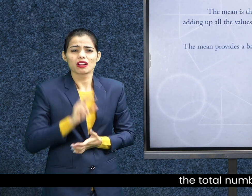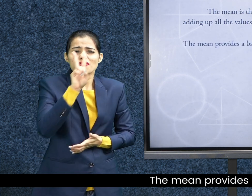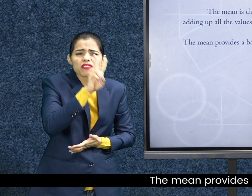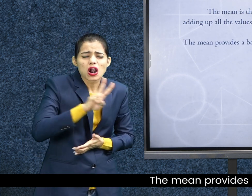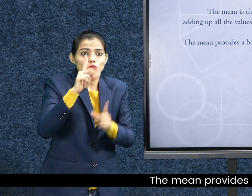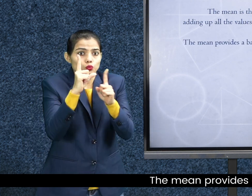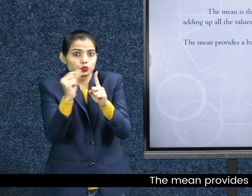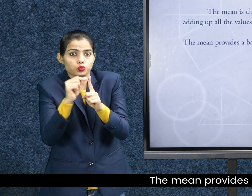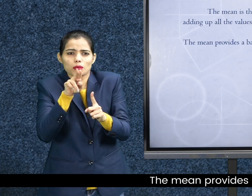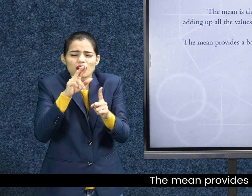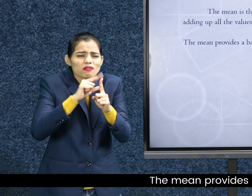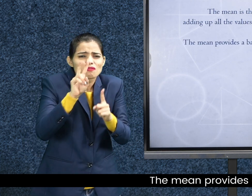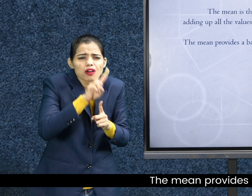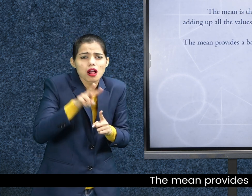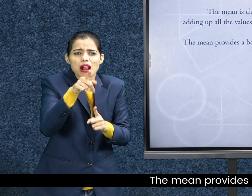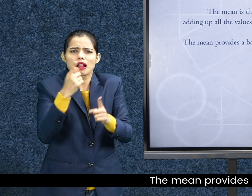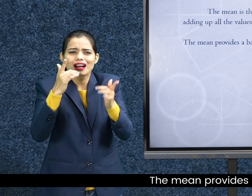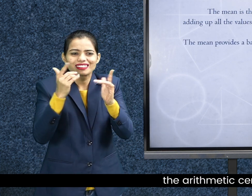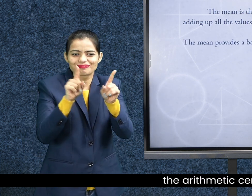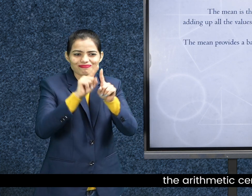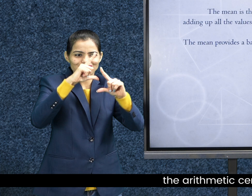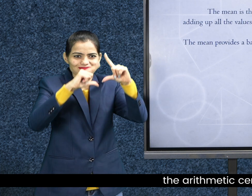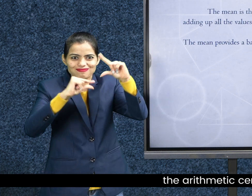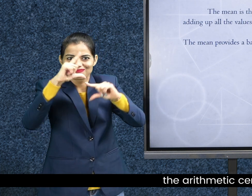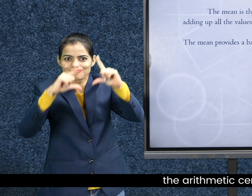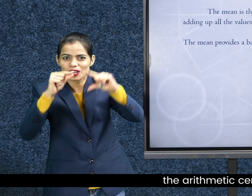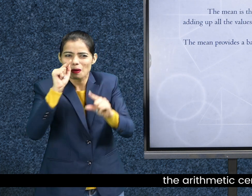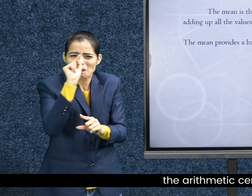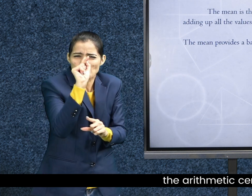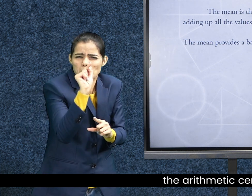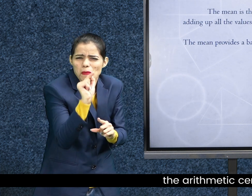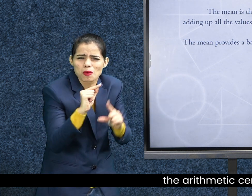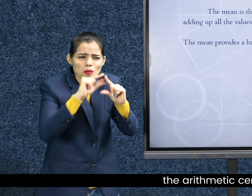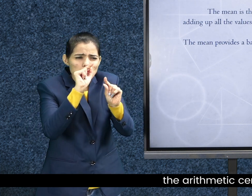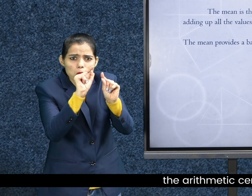The mean provides a balance point or the arithmetic center of the data.